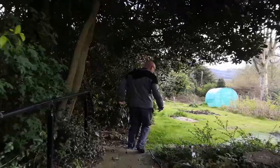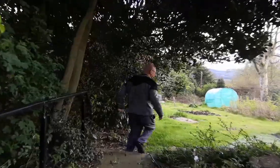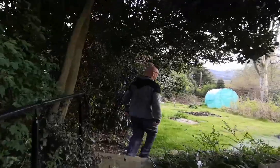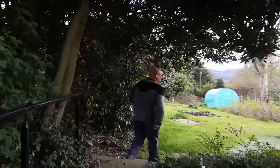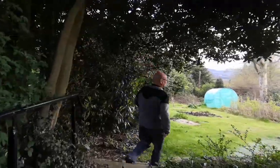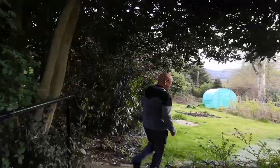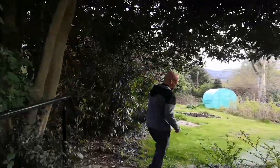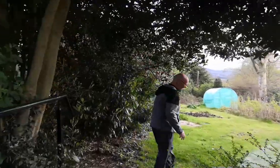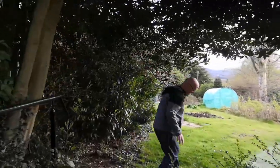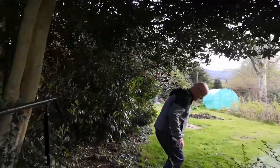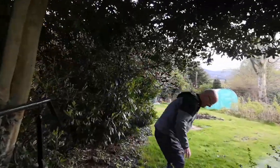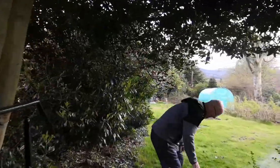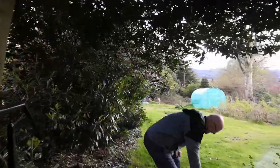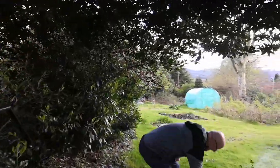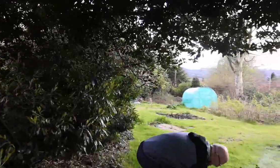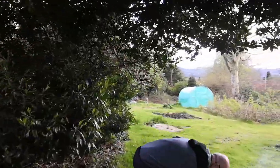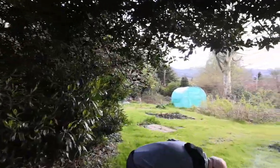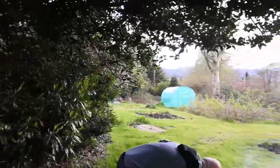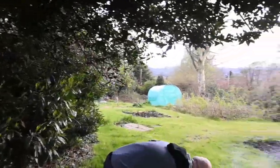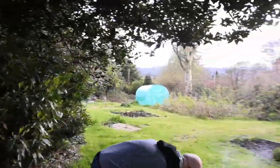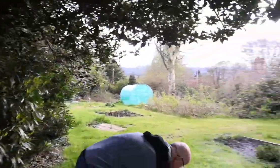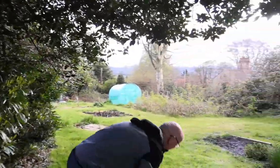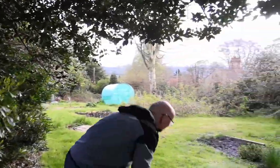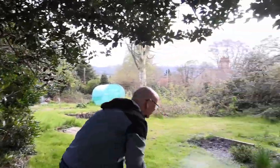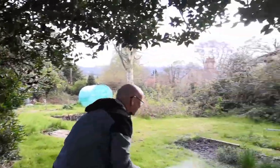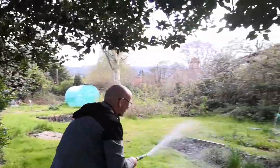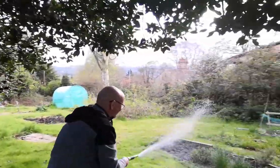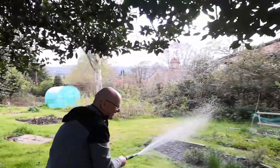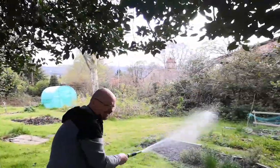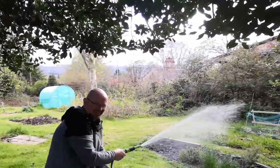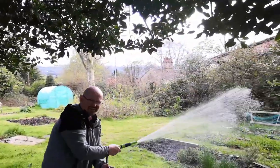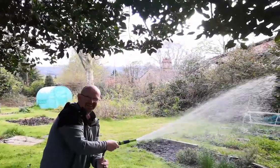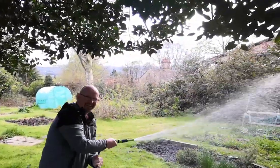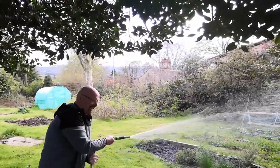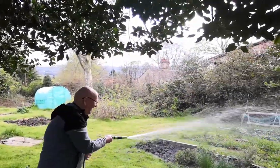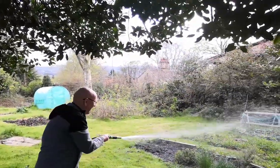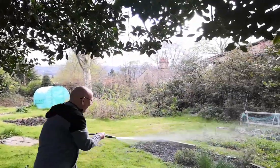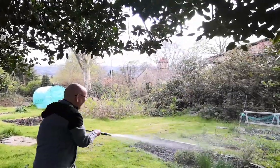I'm to new